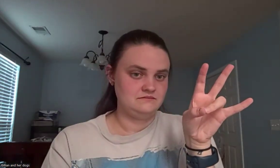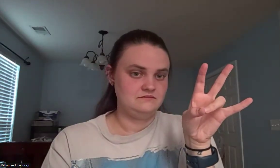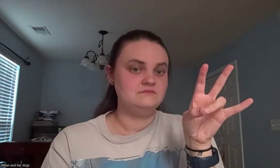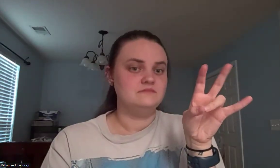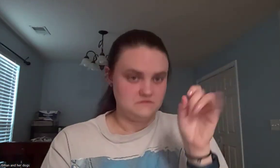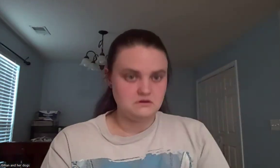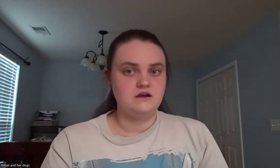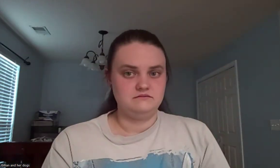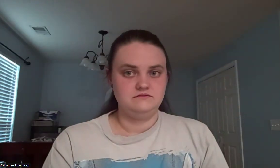Okay.